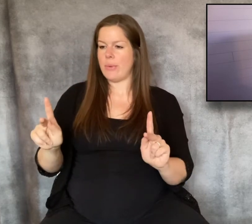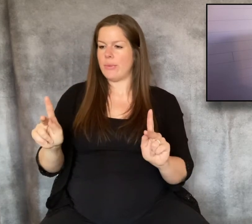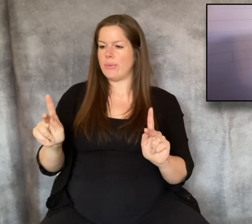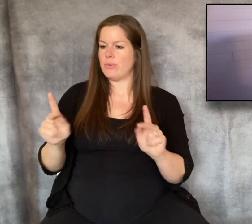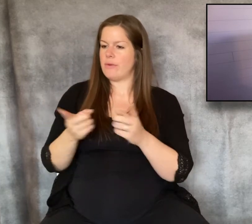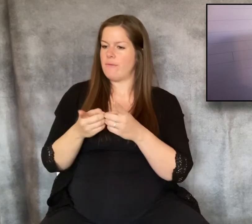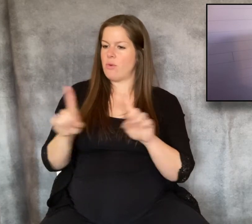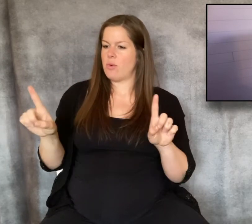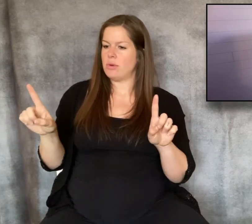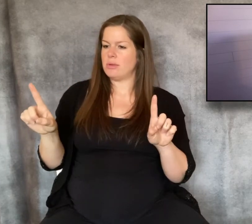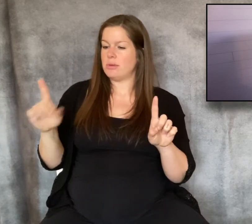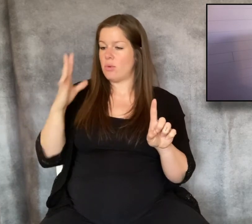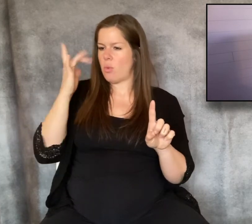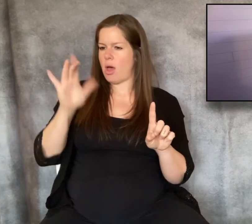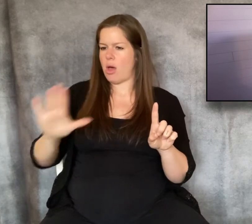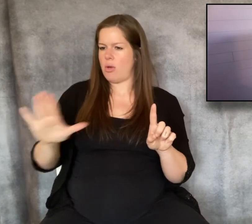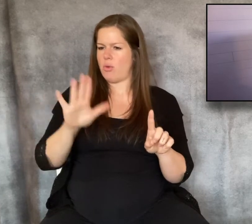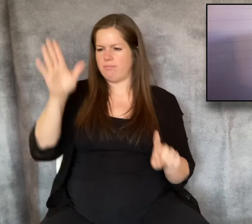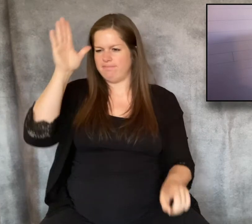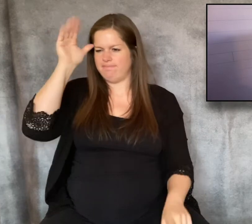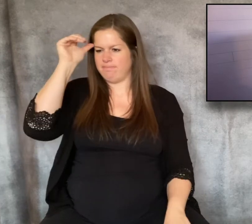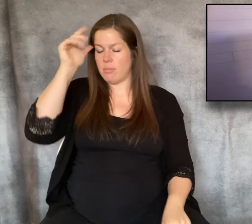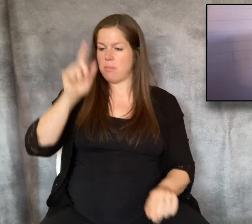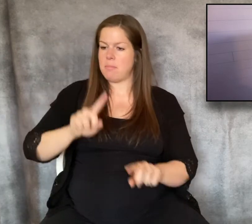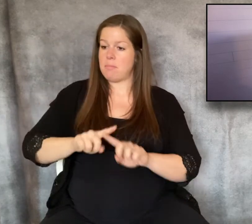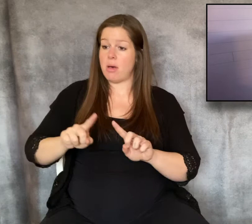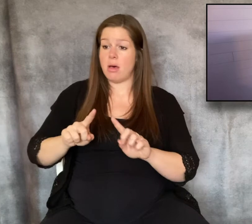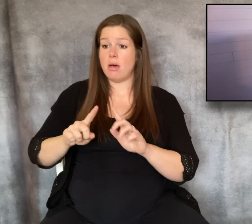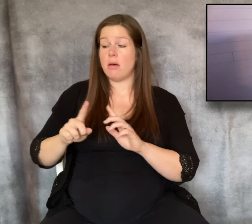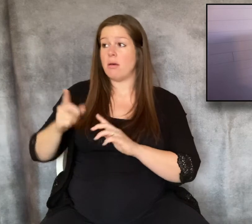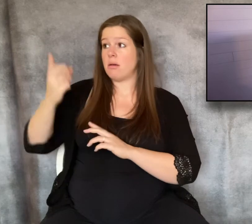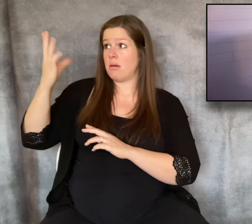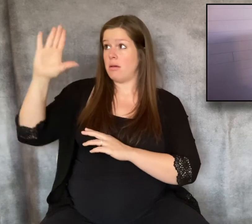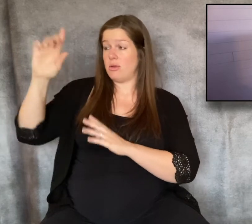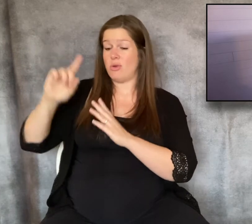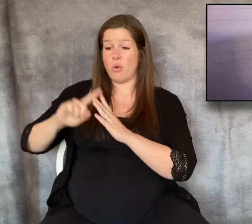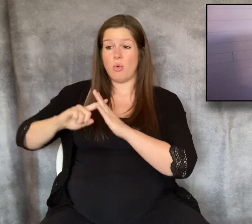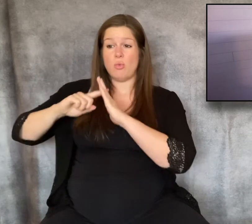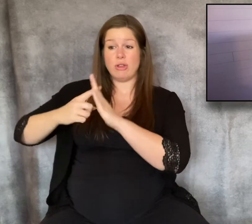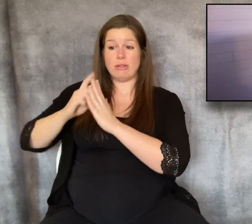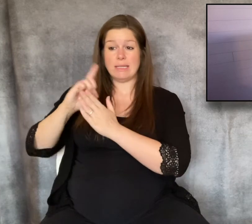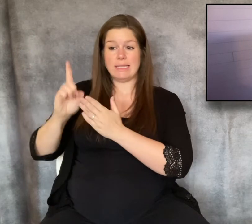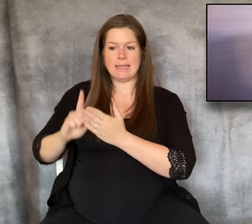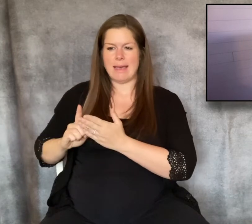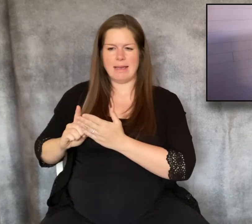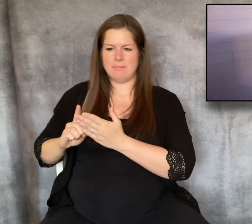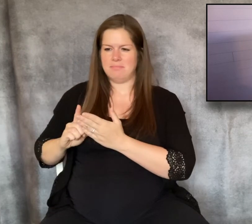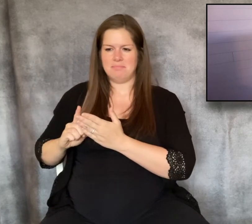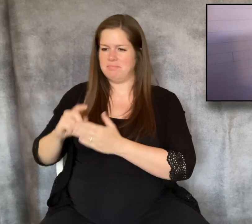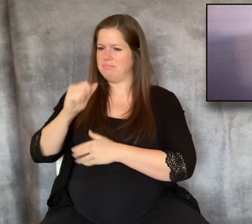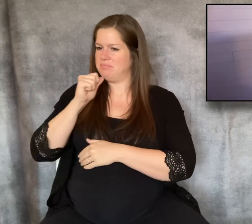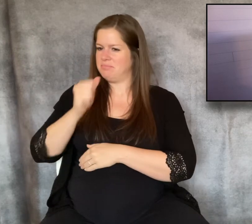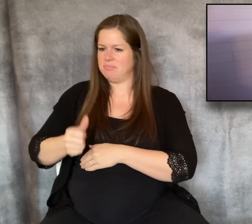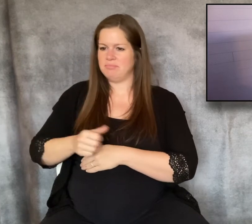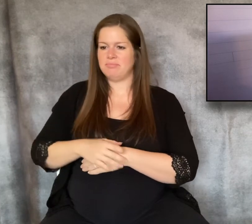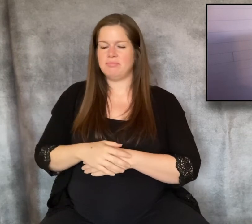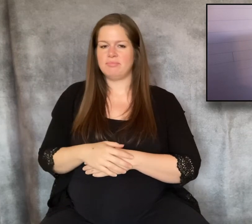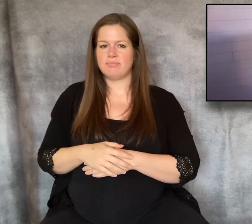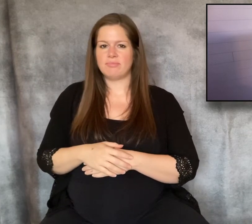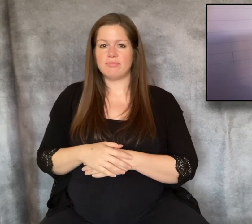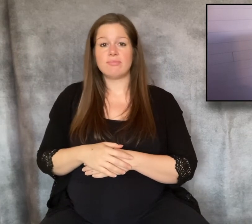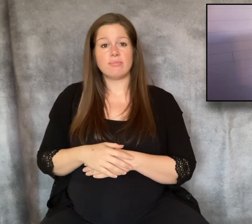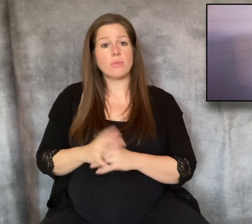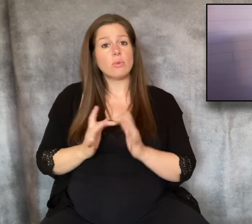to divorce your wives, but from the beginning it was not so. So Jesus again is saying, listen, the order